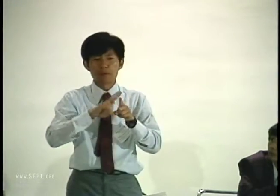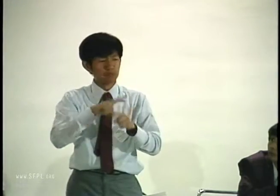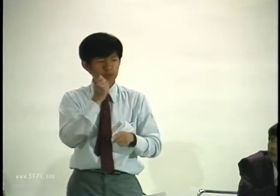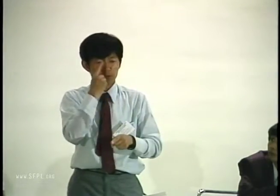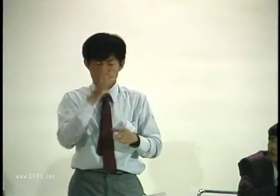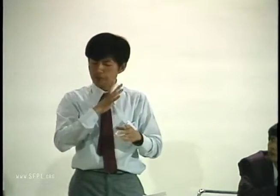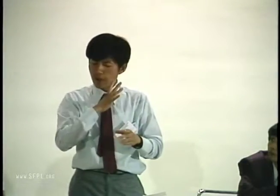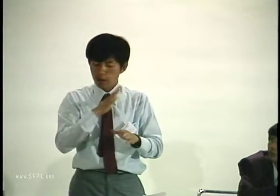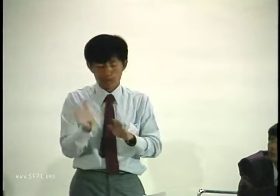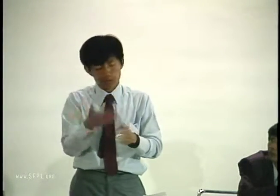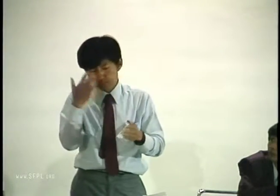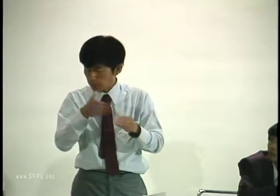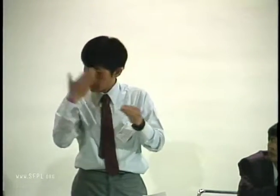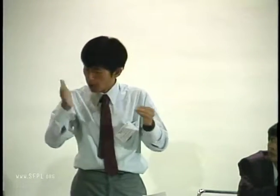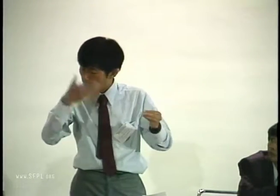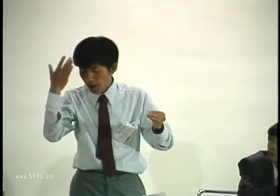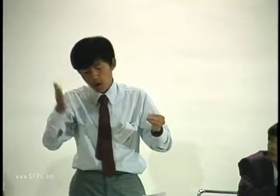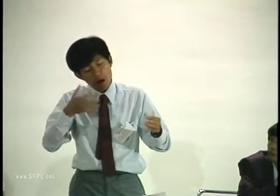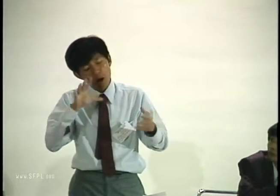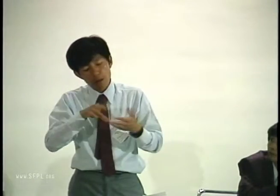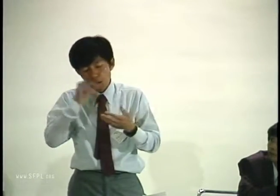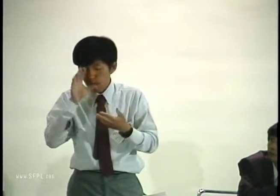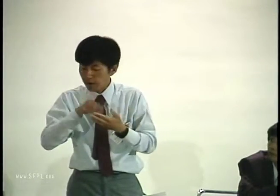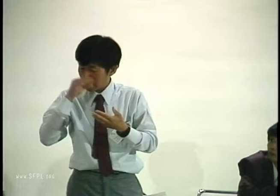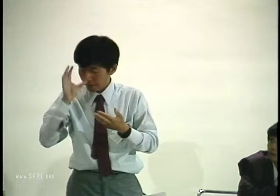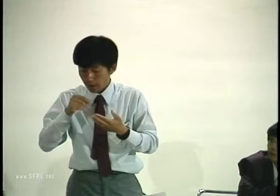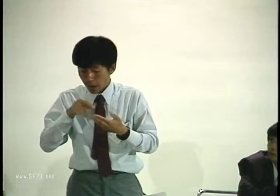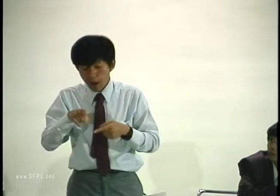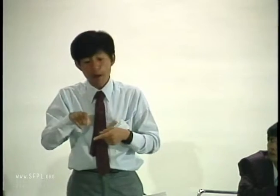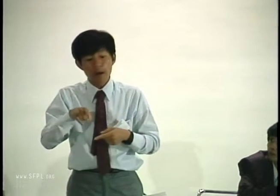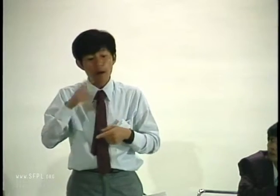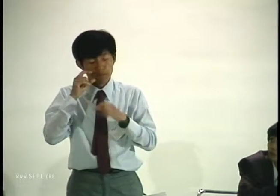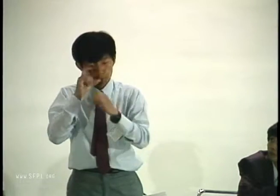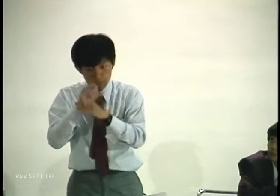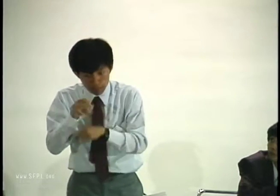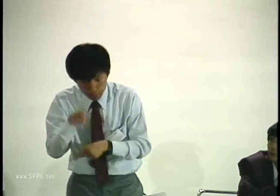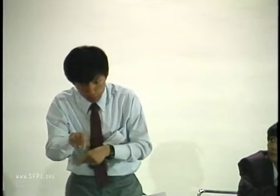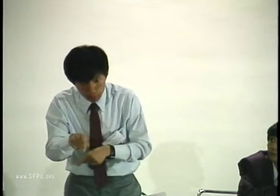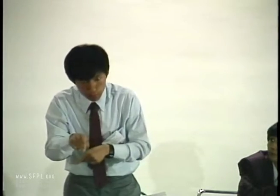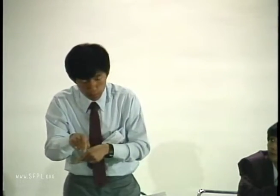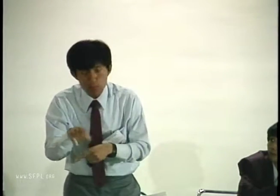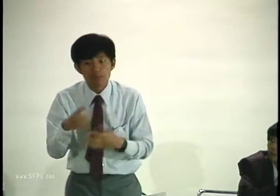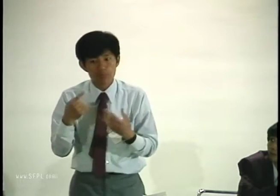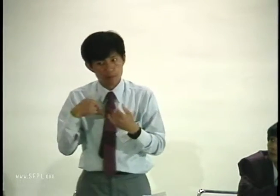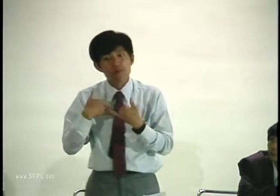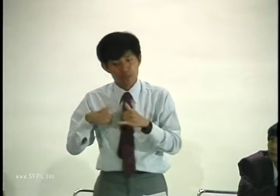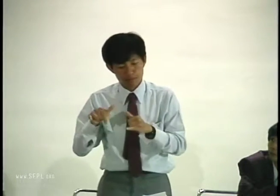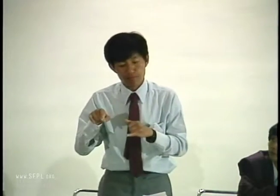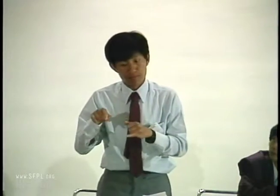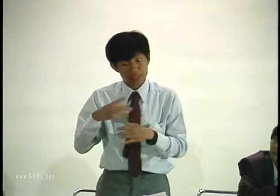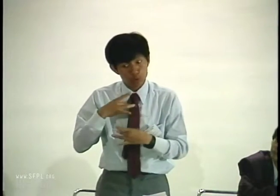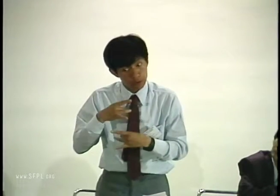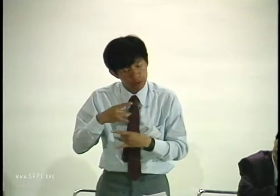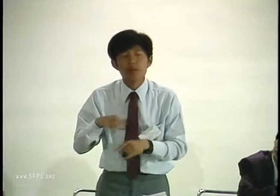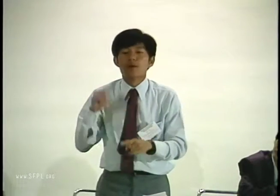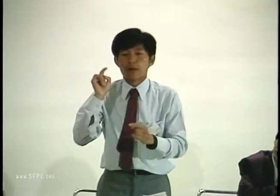understanding. I didn't worry about the vocabulary, though. I would just go ahead and read and learn what I could as I went. Something would really catch my